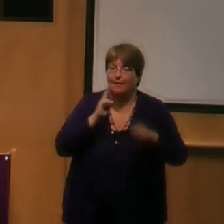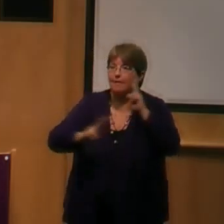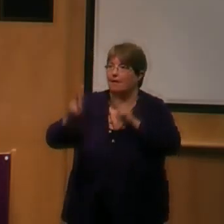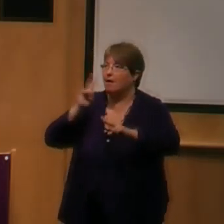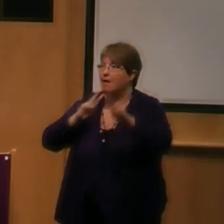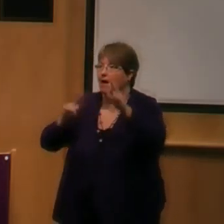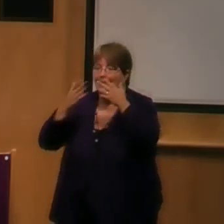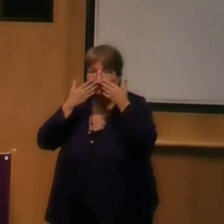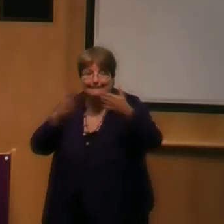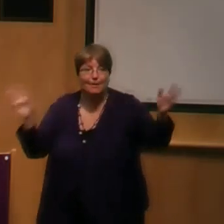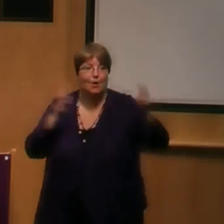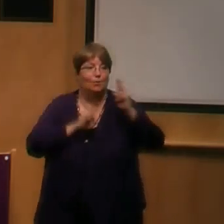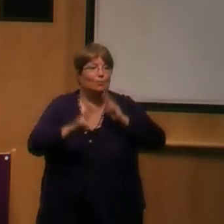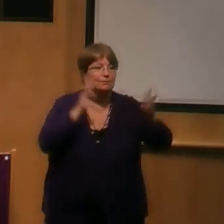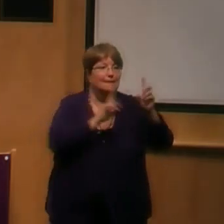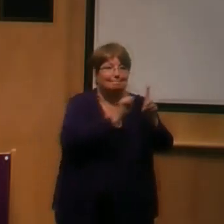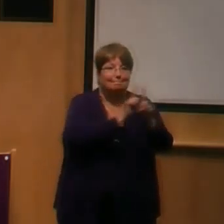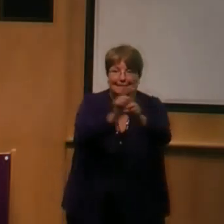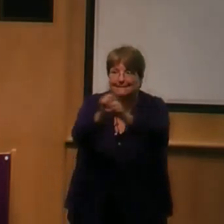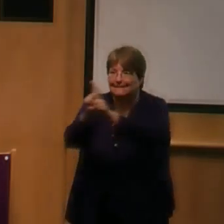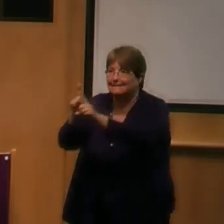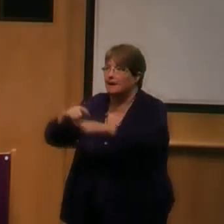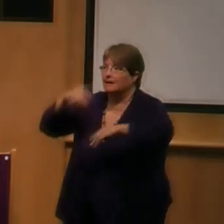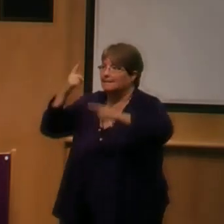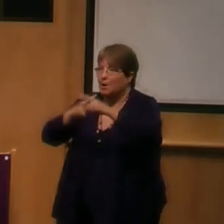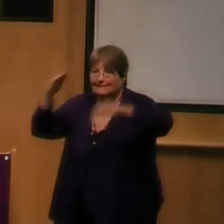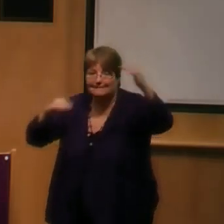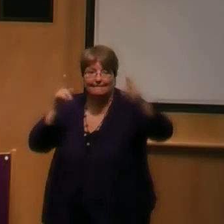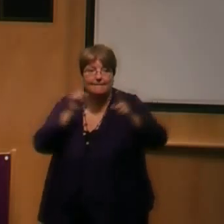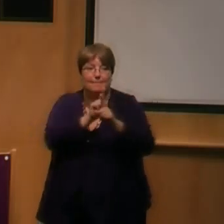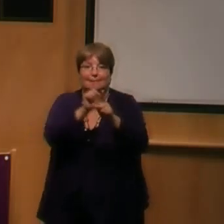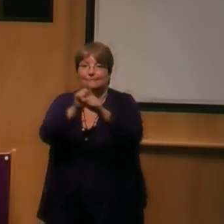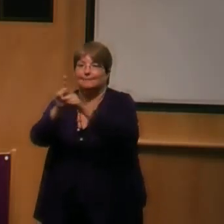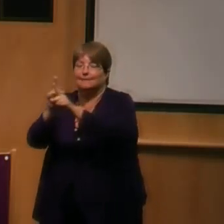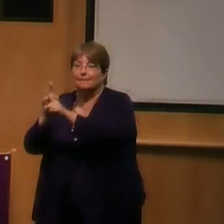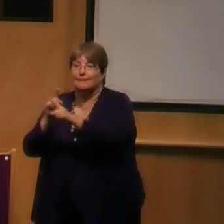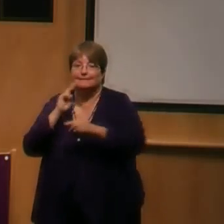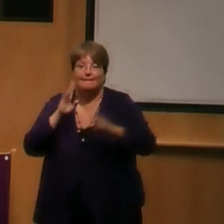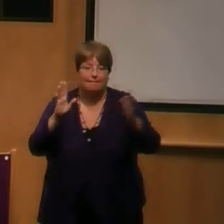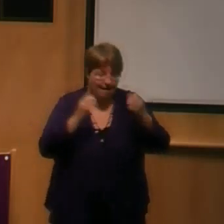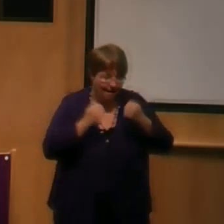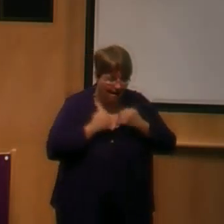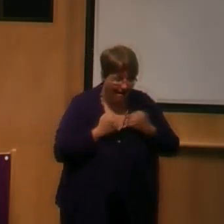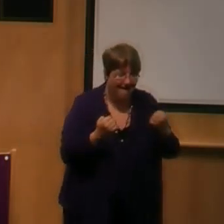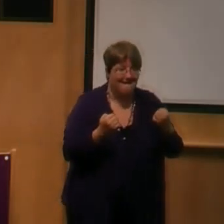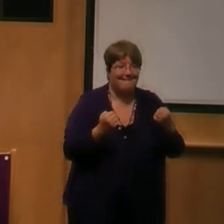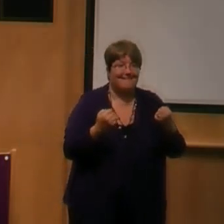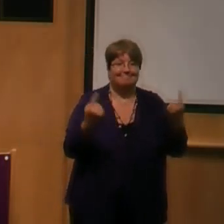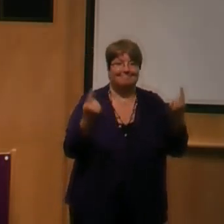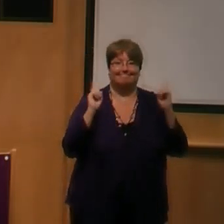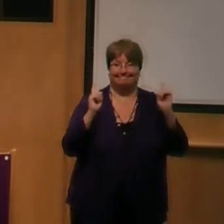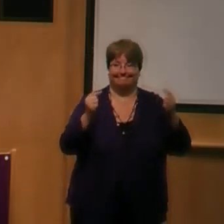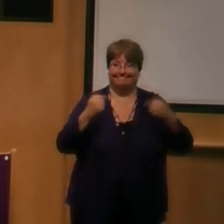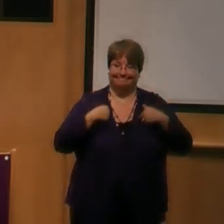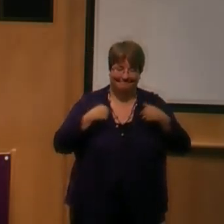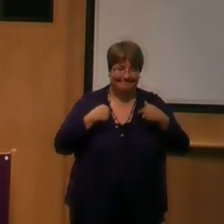events, meeting other deaf people, being exposed to the deaf community, the deaf peers, and that's